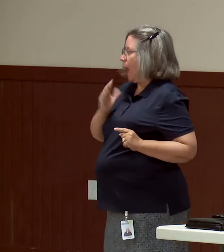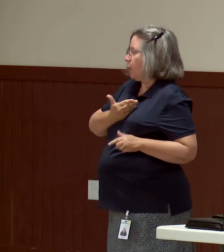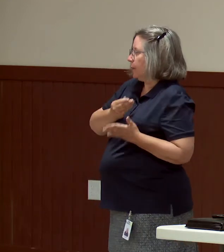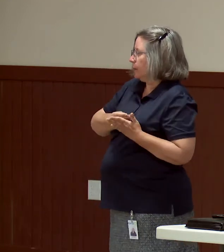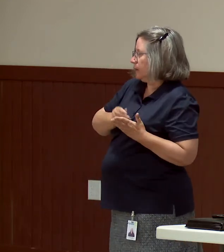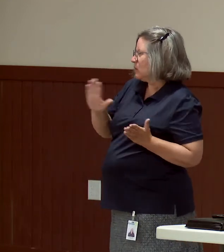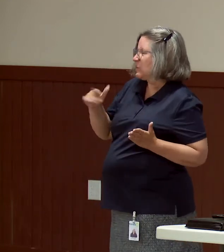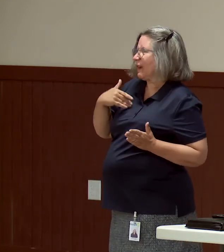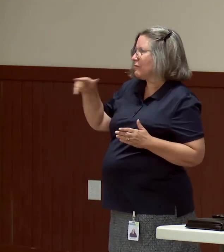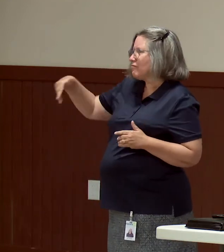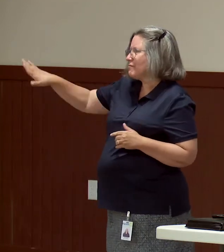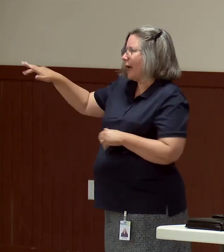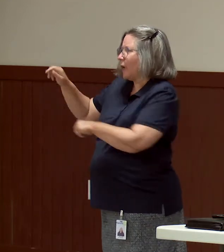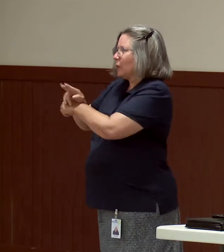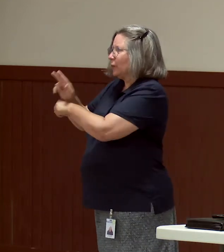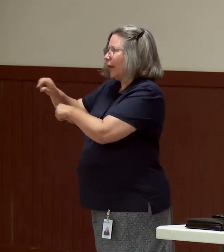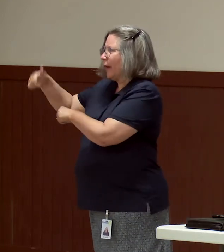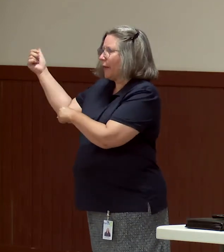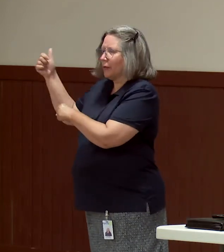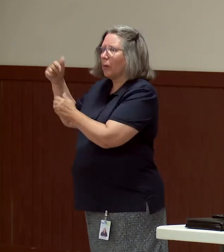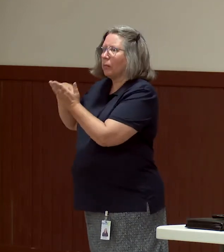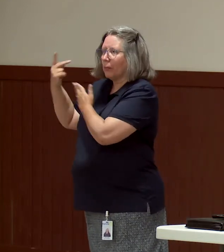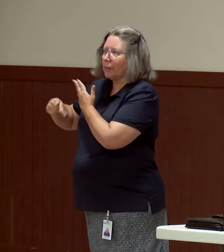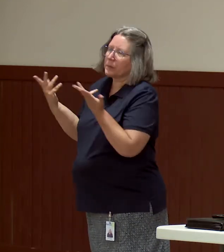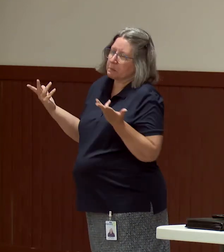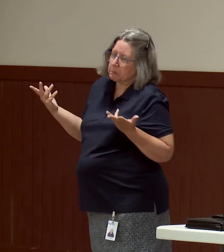that this is the only money that they qualify for.